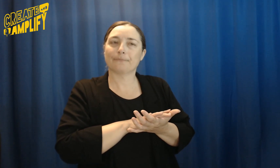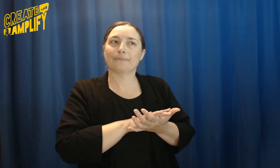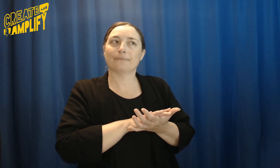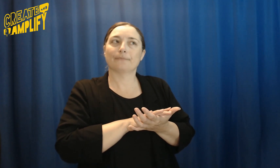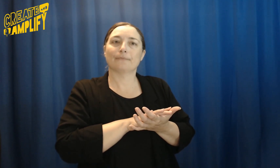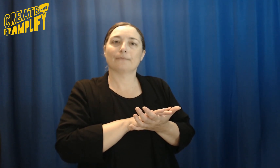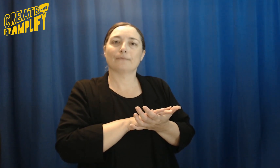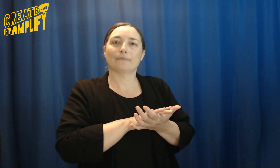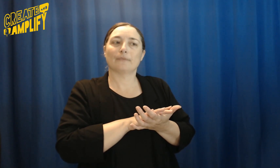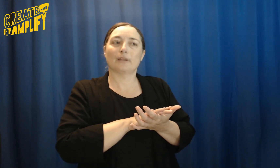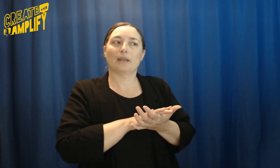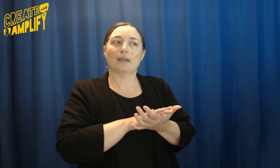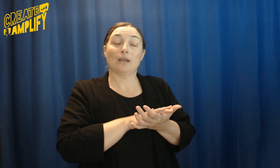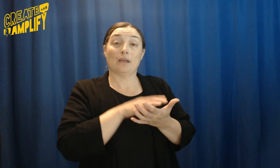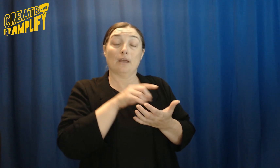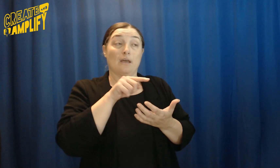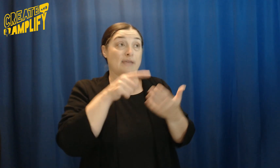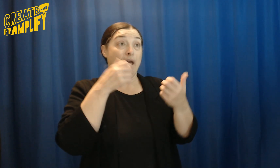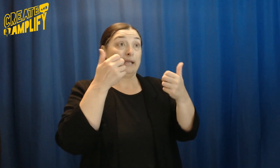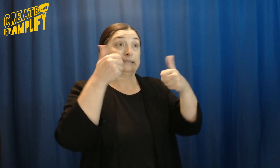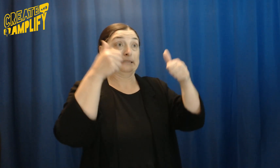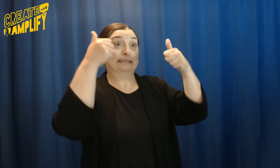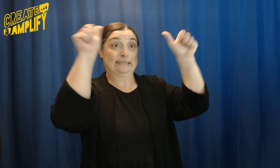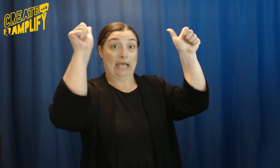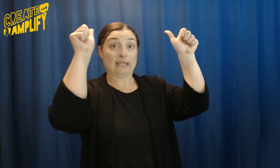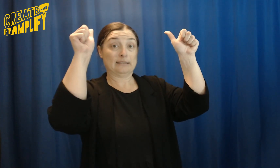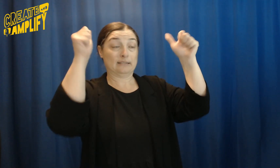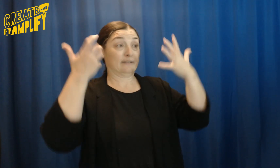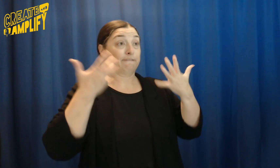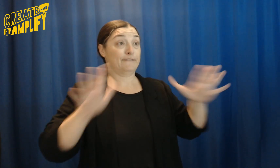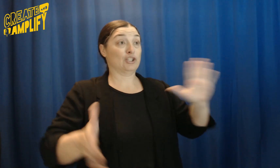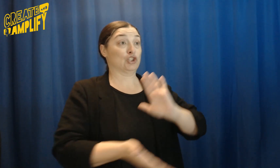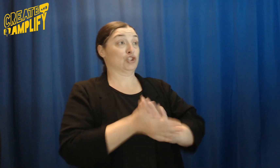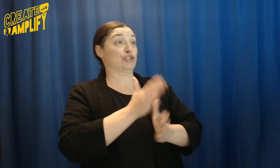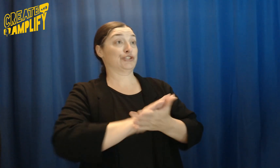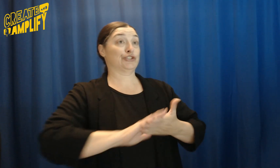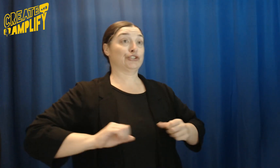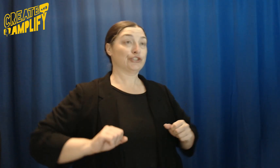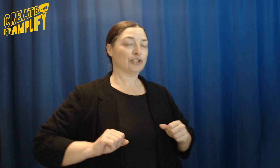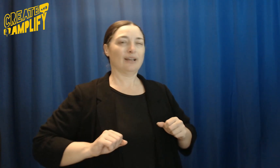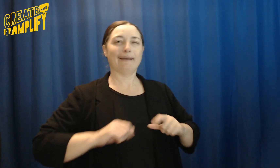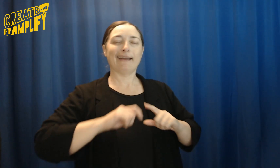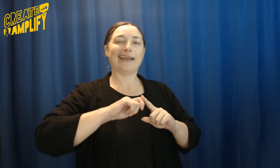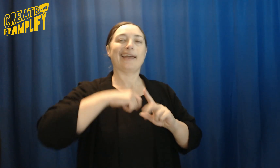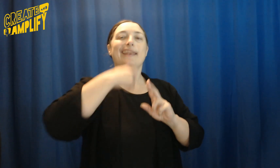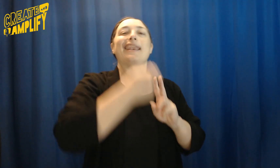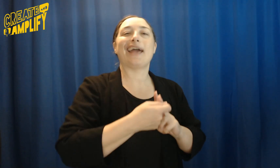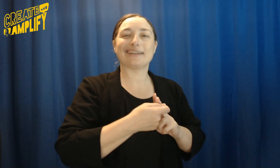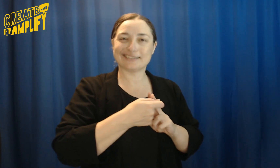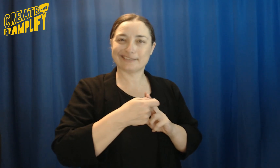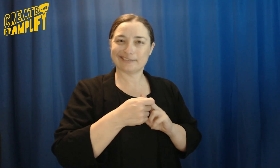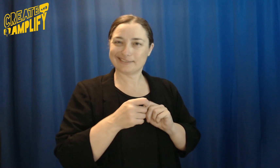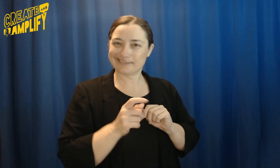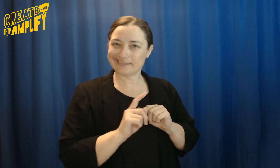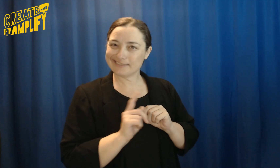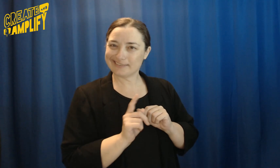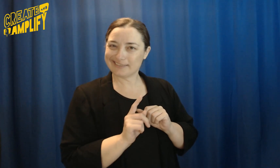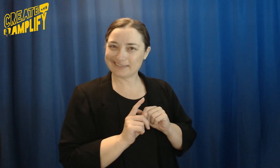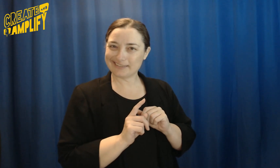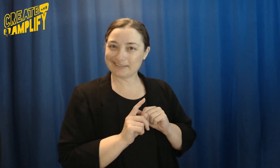when to change those goals, when to adjust them, when to accept that one goal created in good faith might